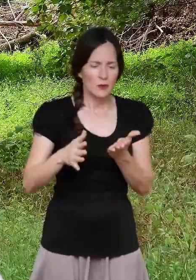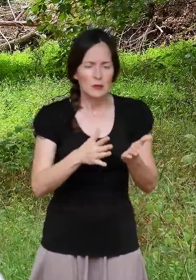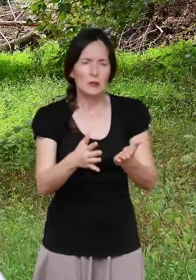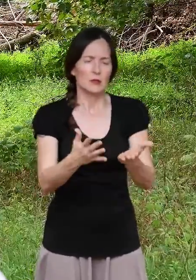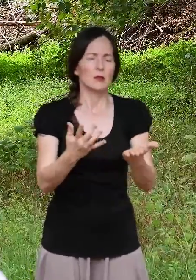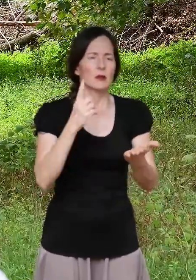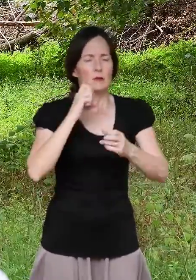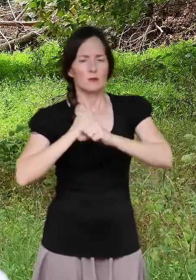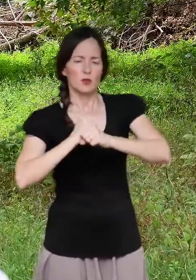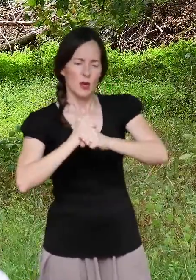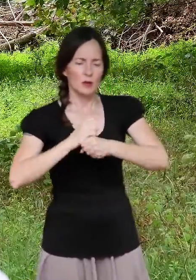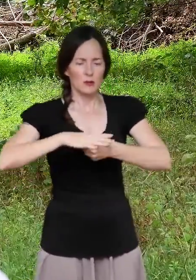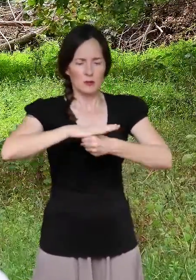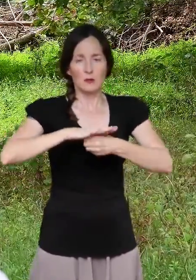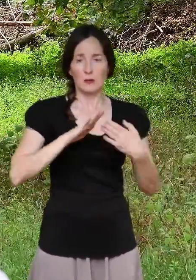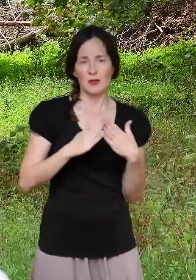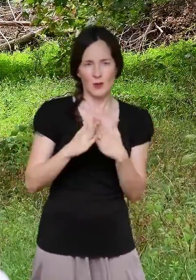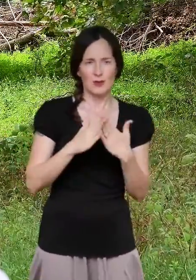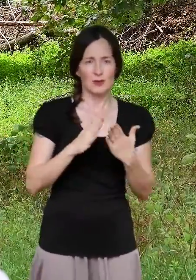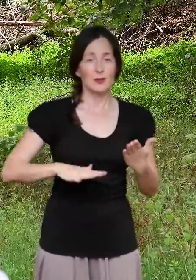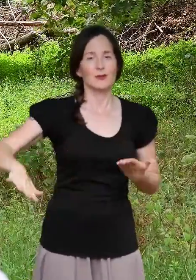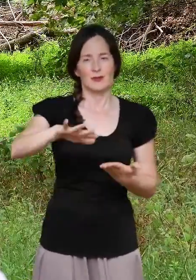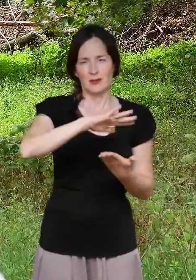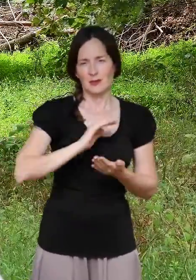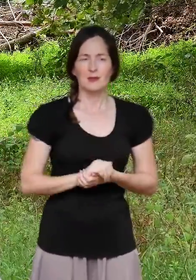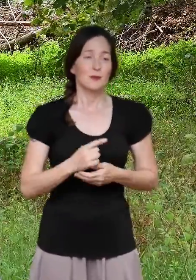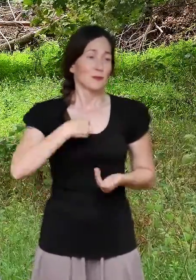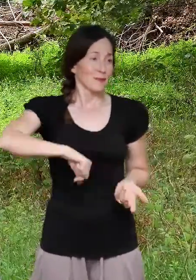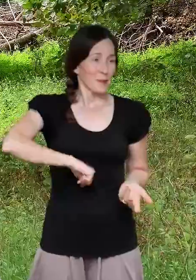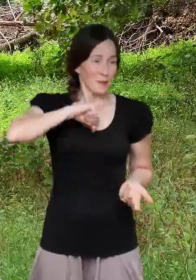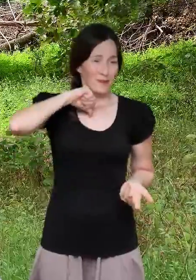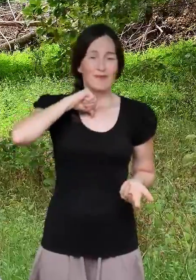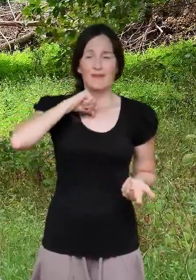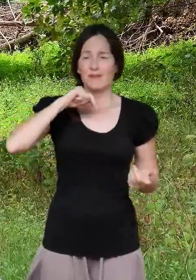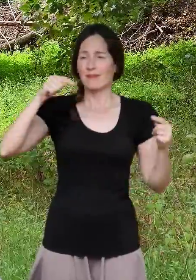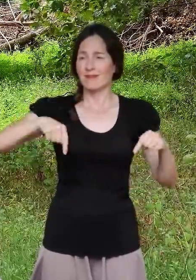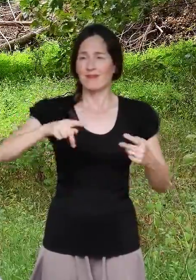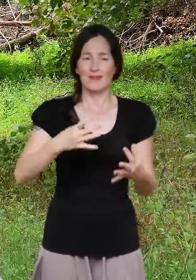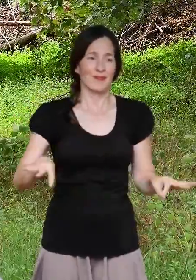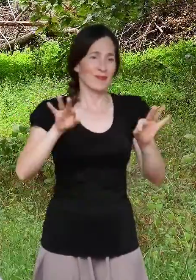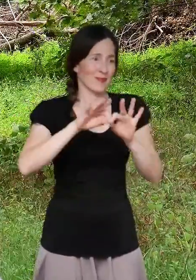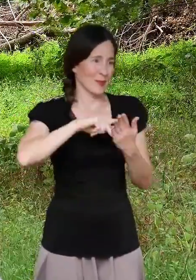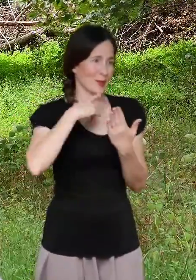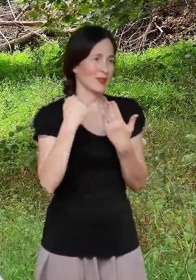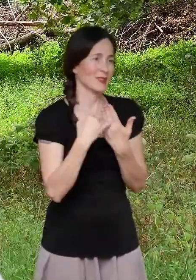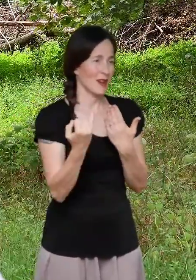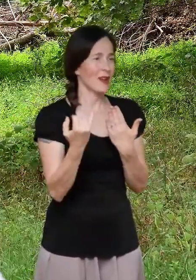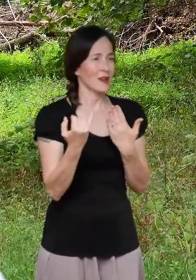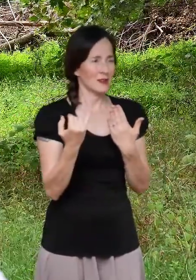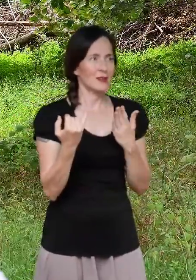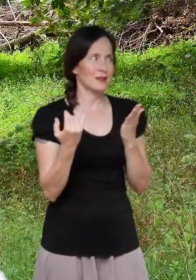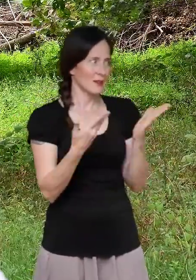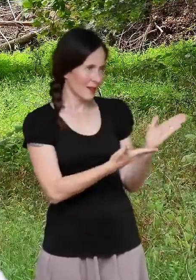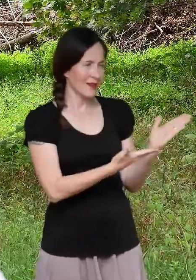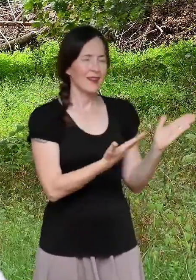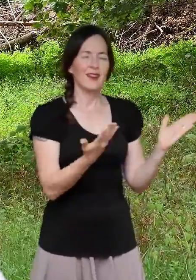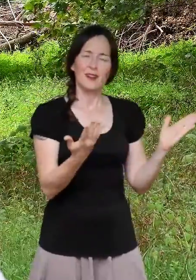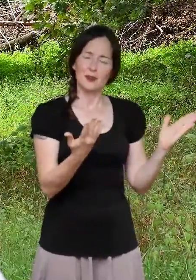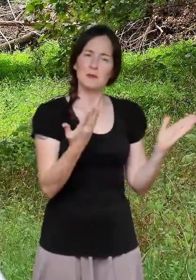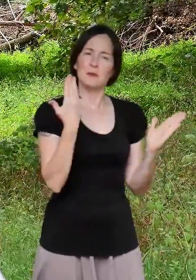local towns and communities. So I'm proud that this important project is a reflection of our